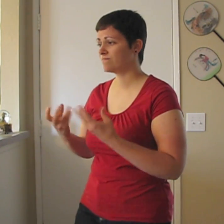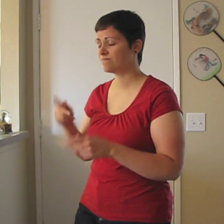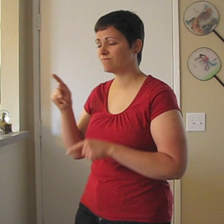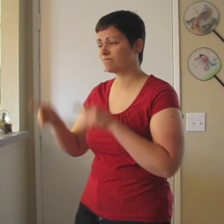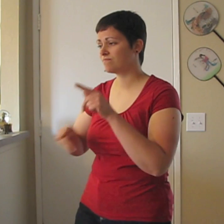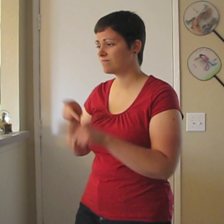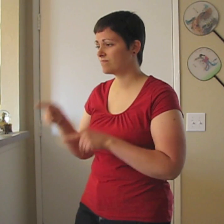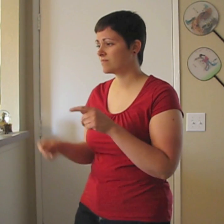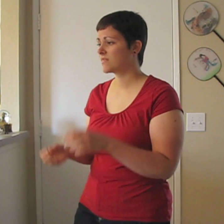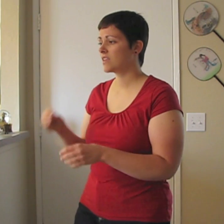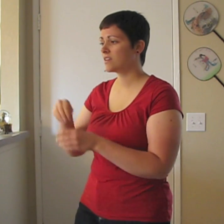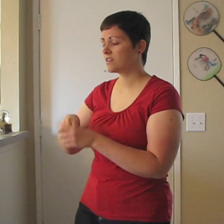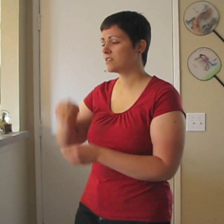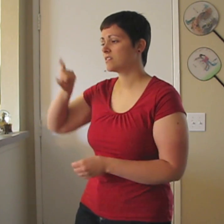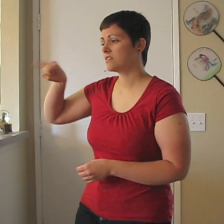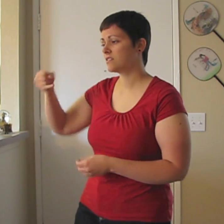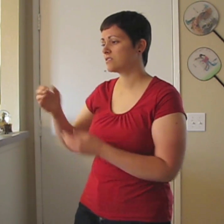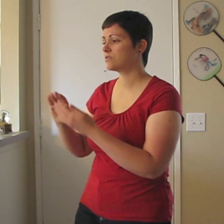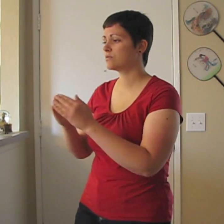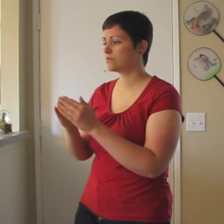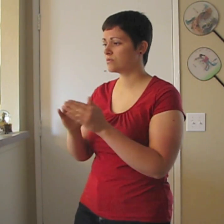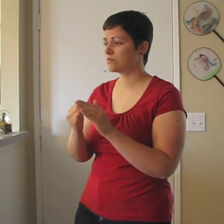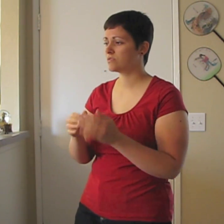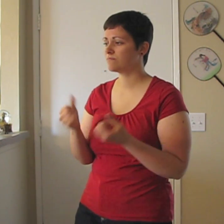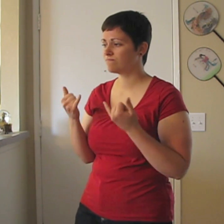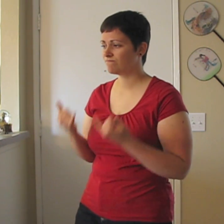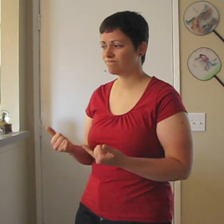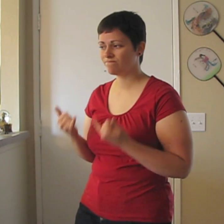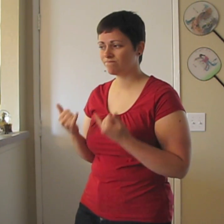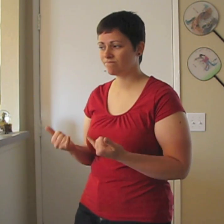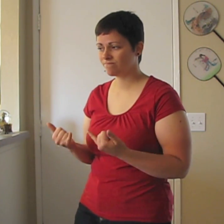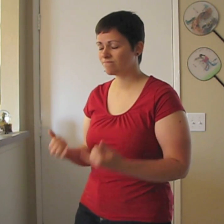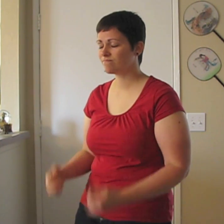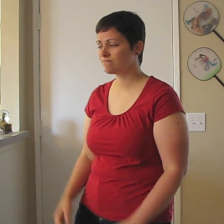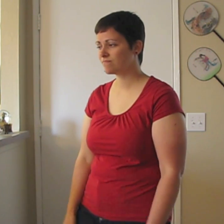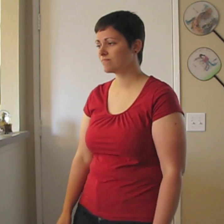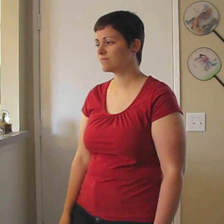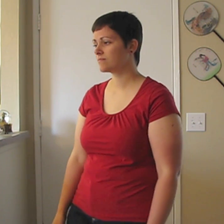Lamb. For there will be so many in Jerusalem